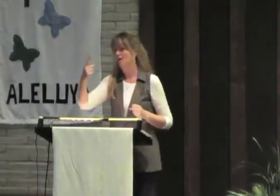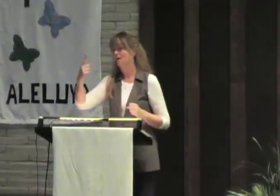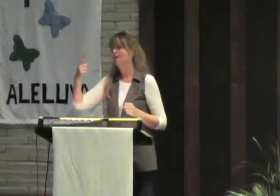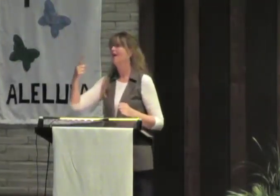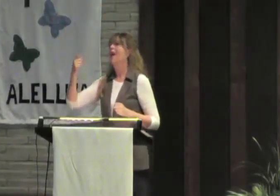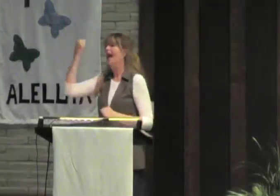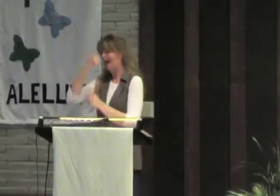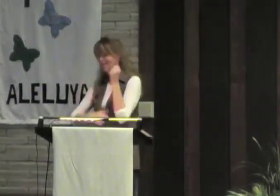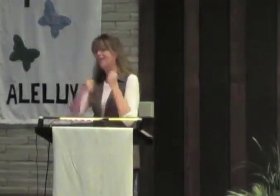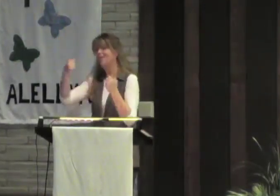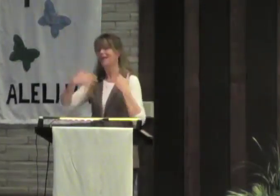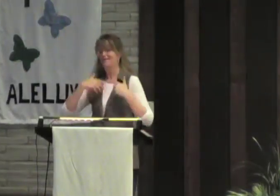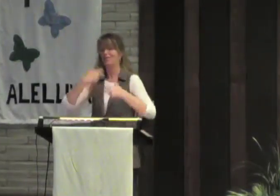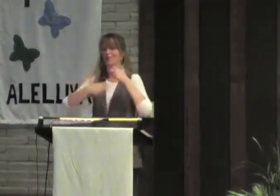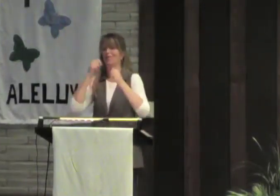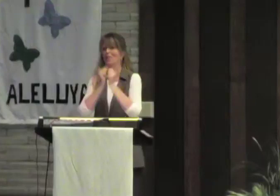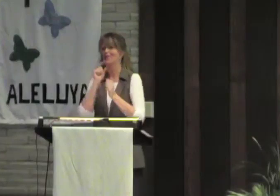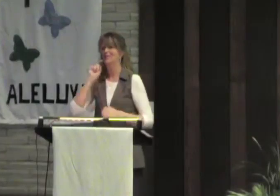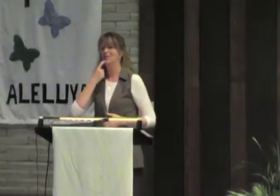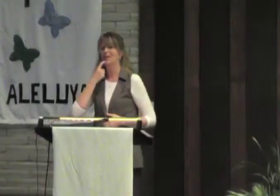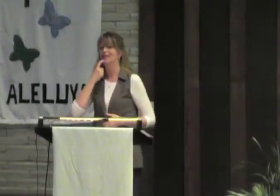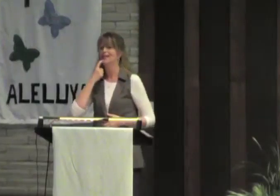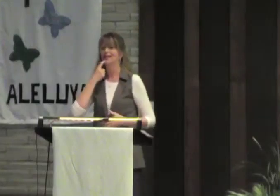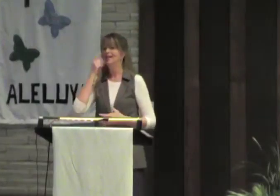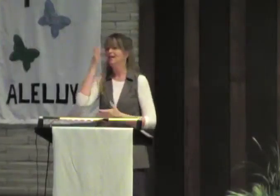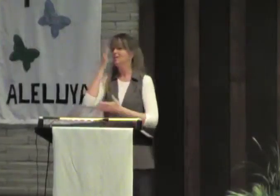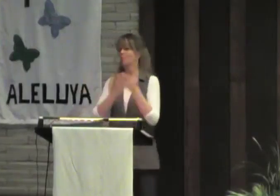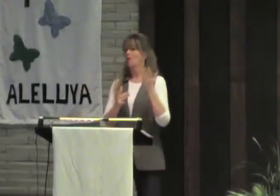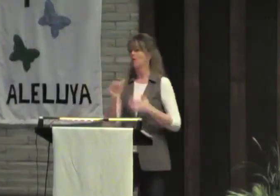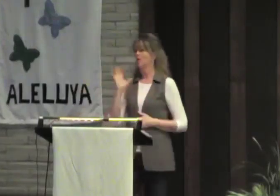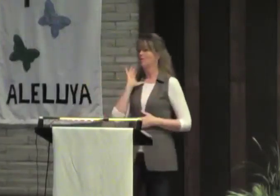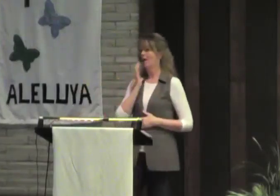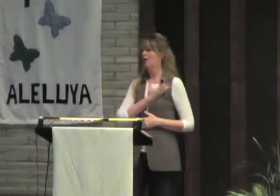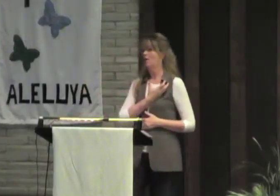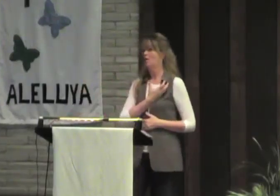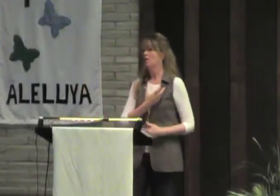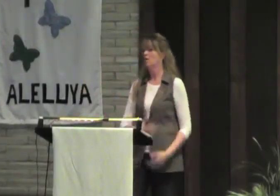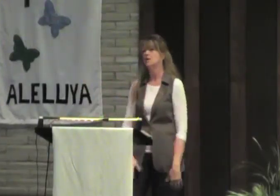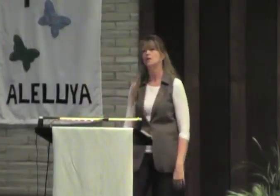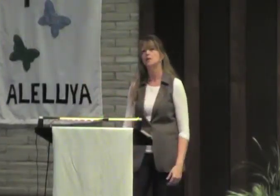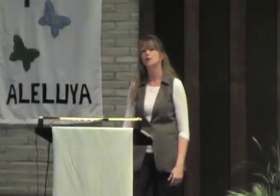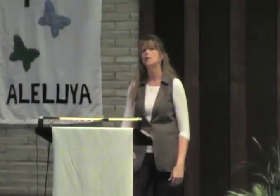Everyone does. Everyone has a problem with jealousy. Some of our...